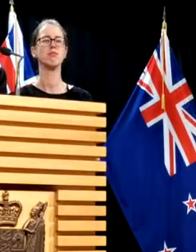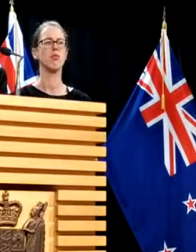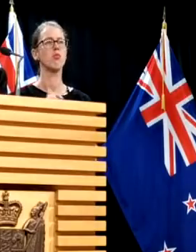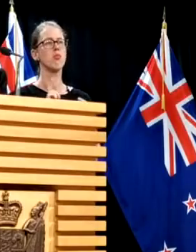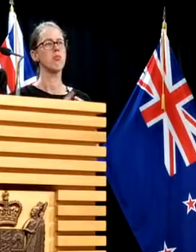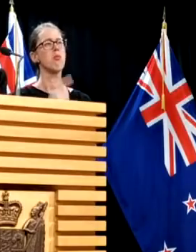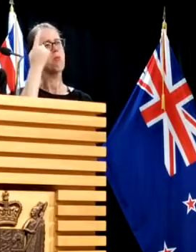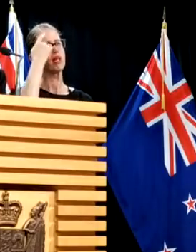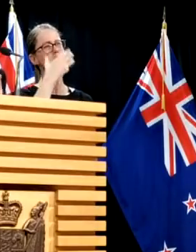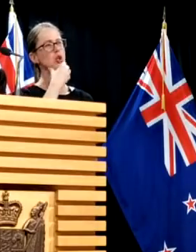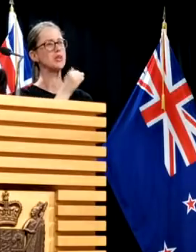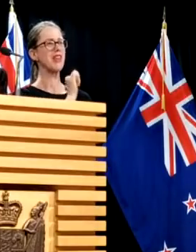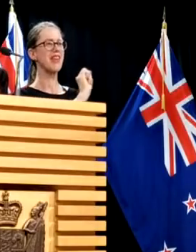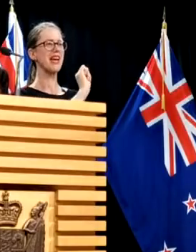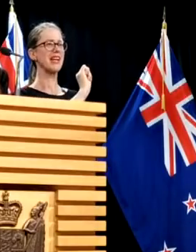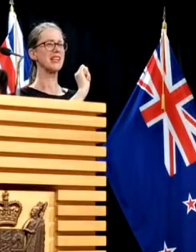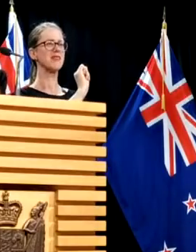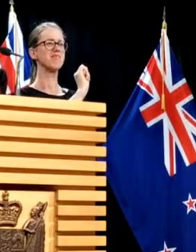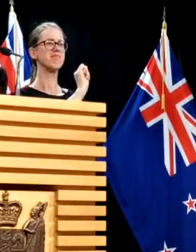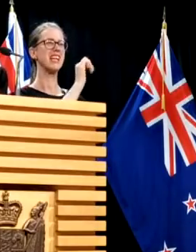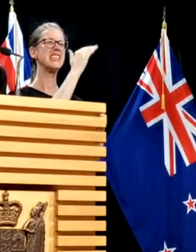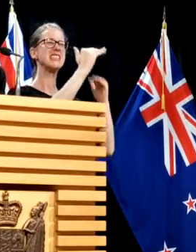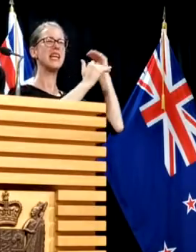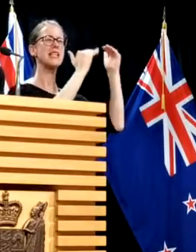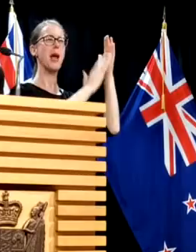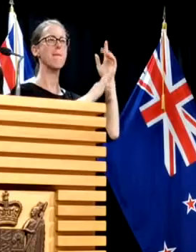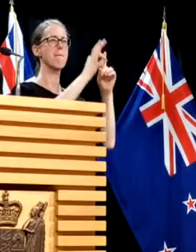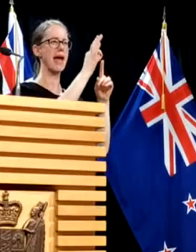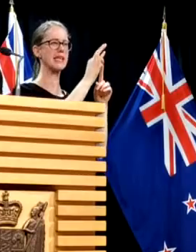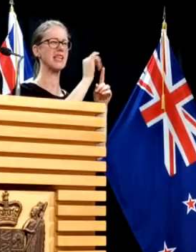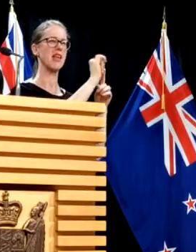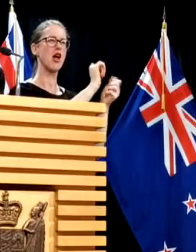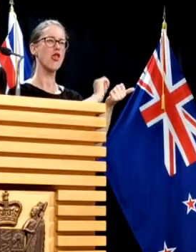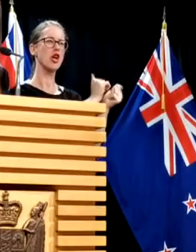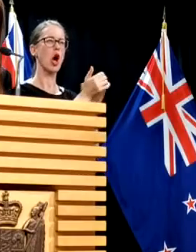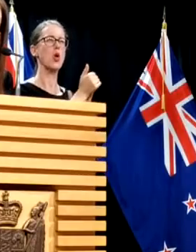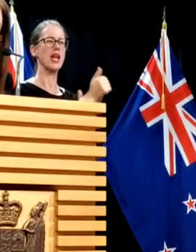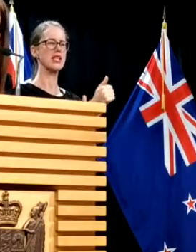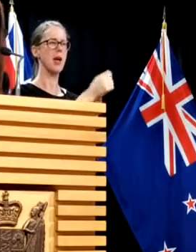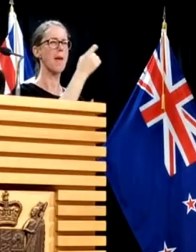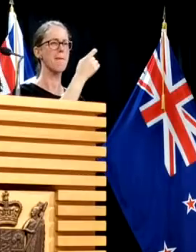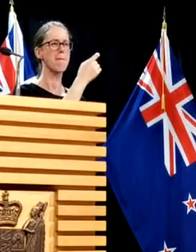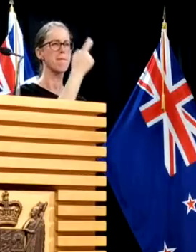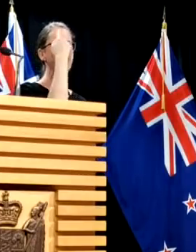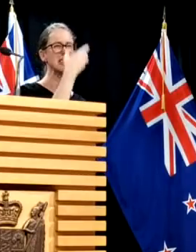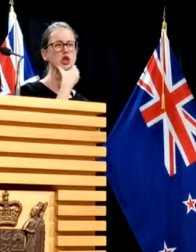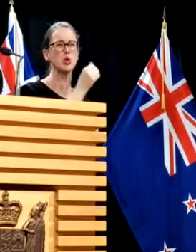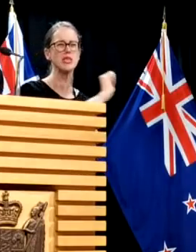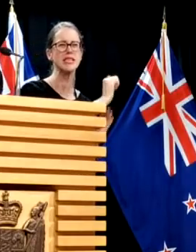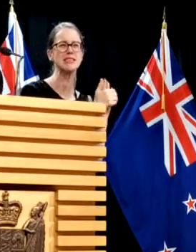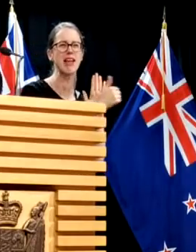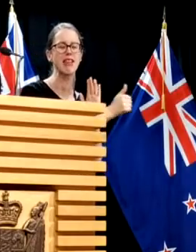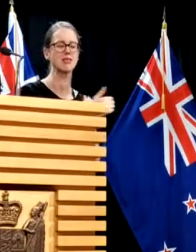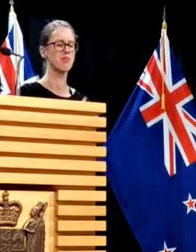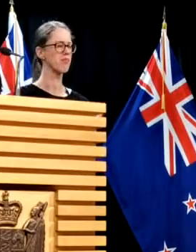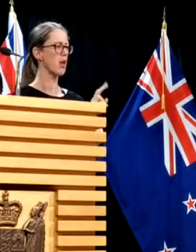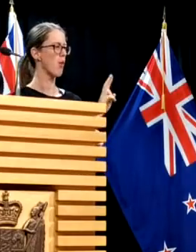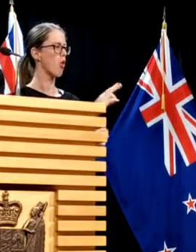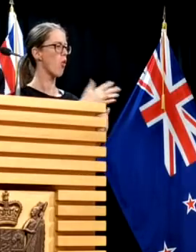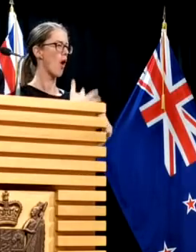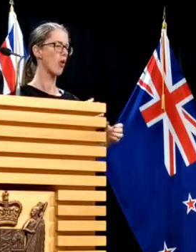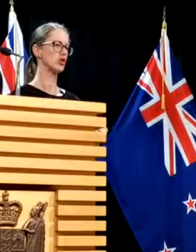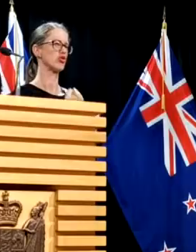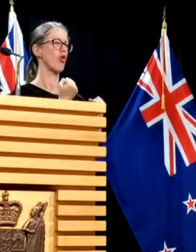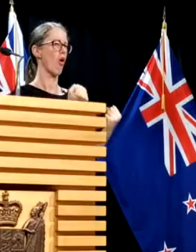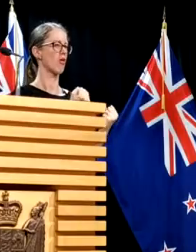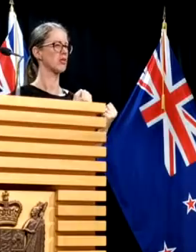utilise the skills of their most senior members in that they are the co-leaders of the Green Party. Secondly, both bring strong